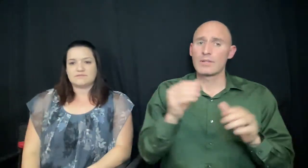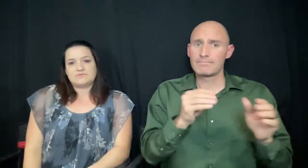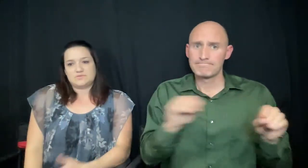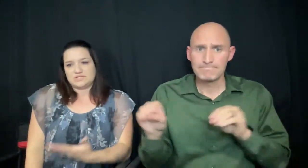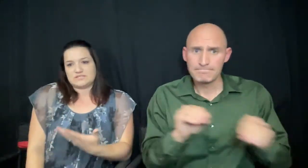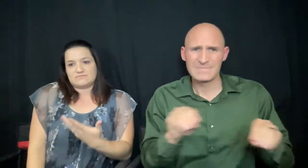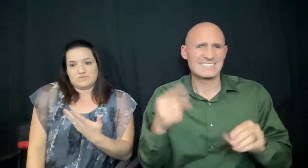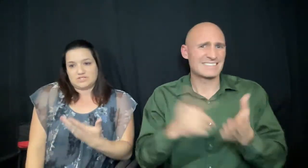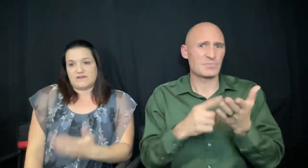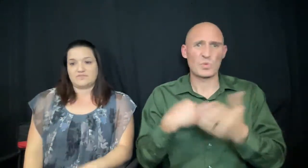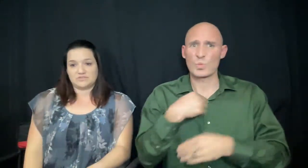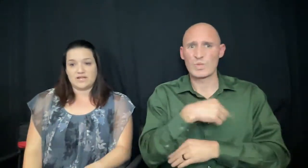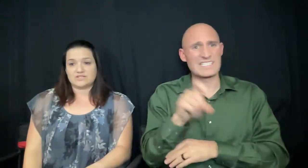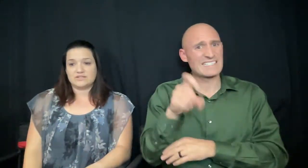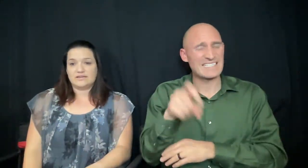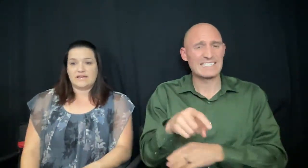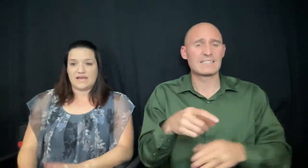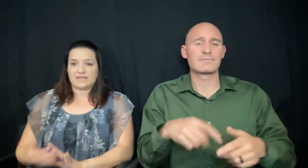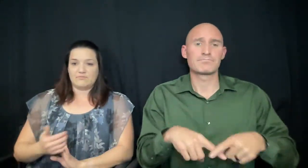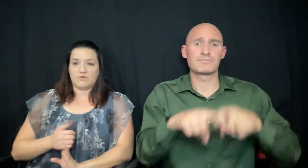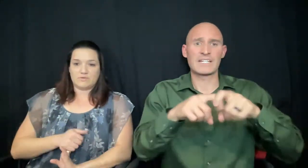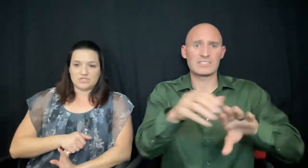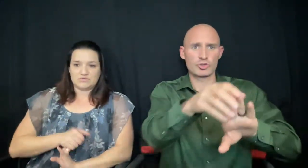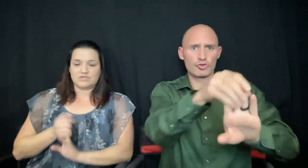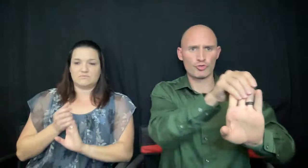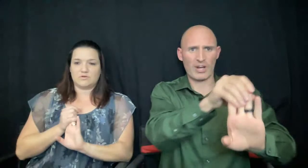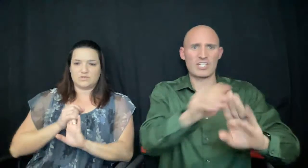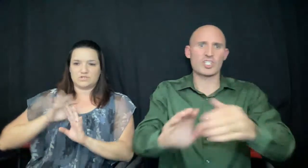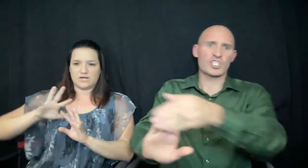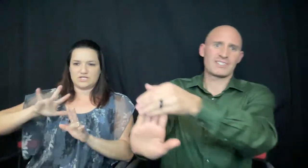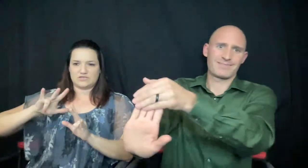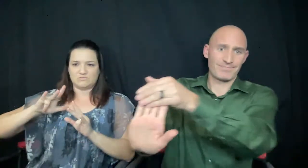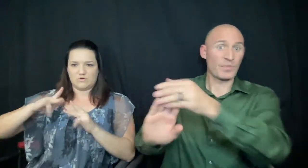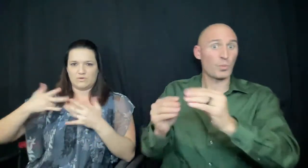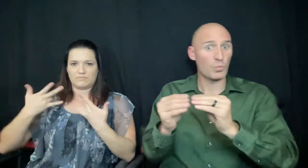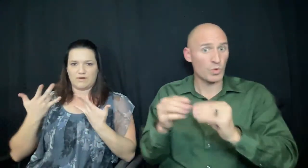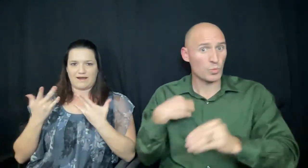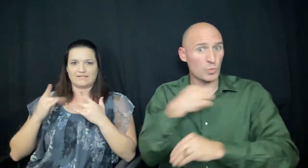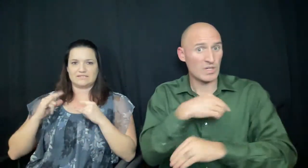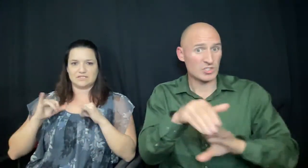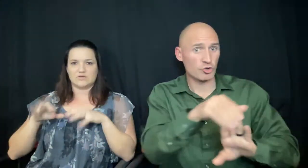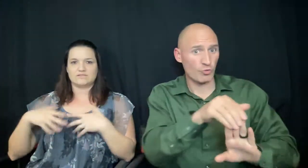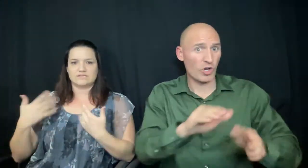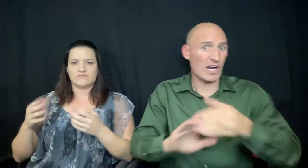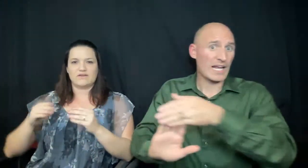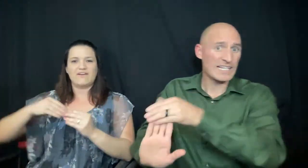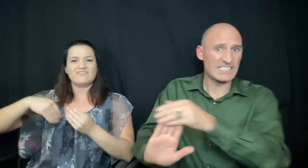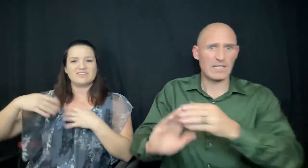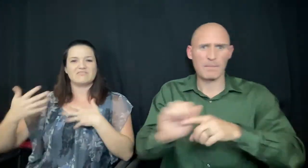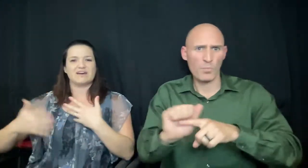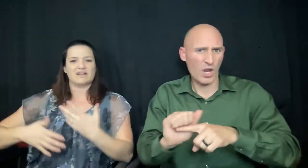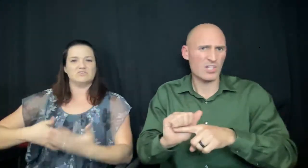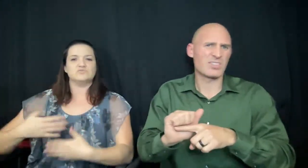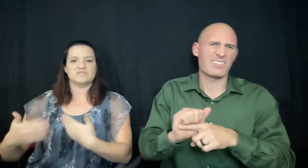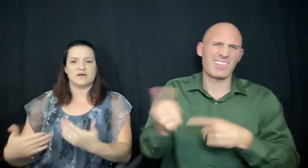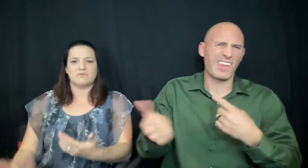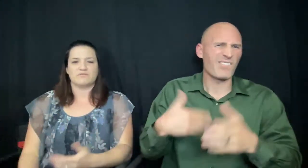Sometimes we just have to stretch. And the more we do it, the more we stretch, the more we practice, and stuff. Everything will kind of loosen up over